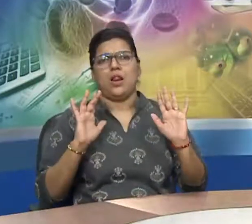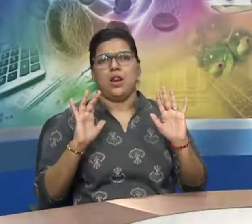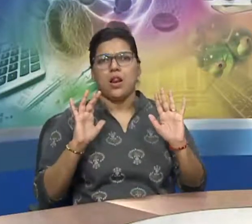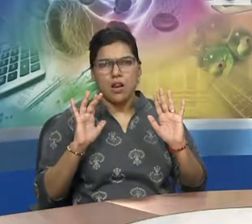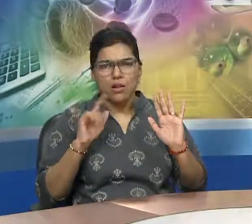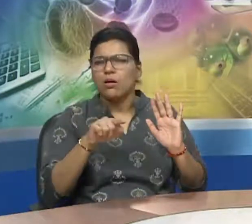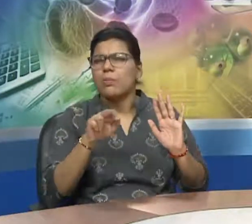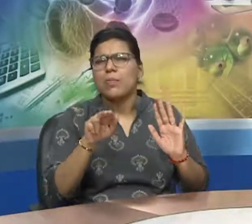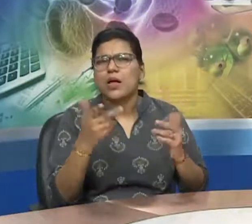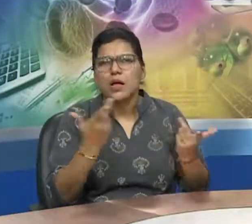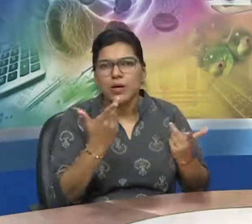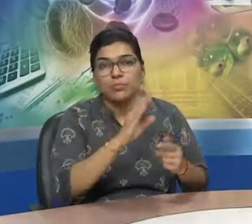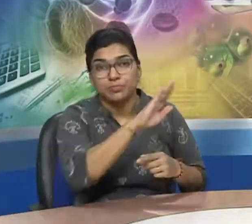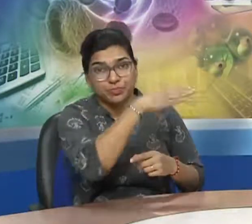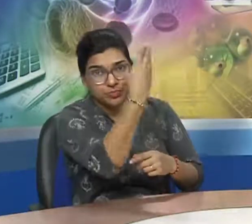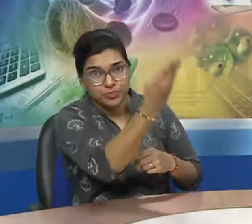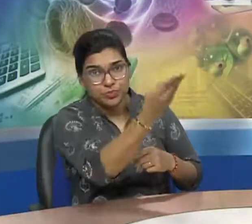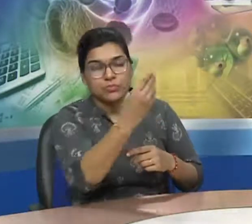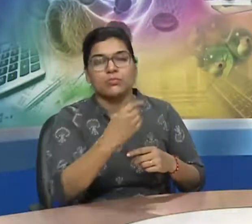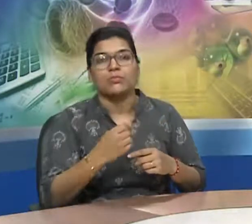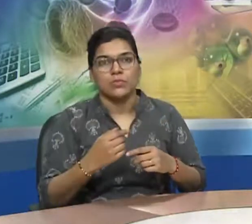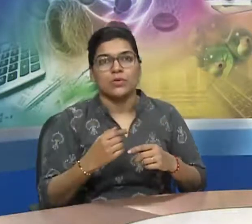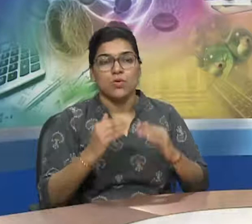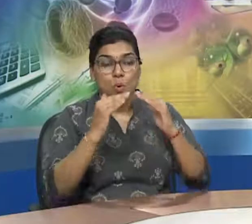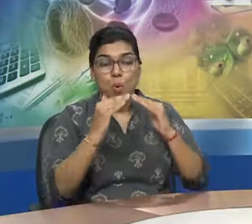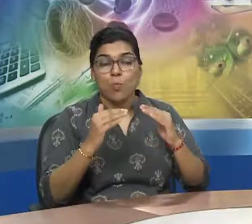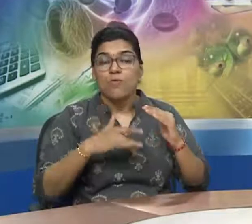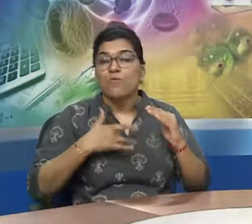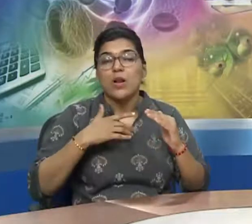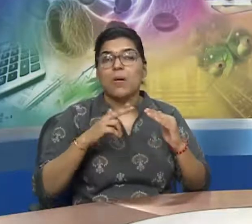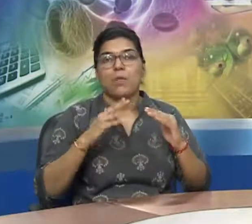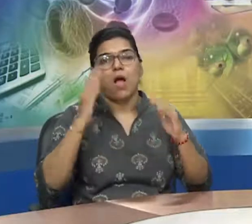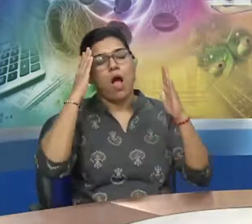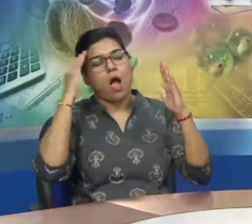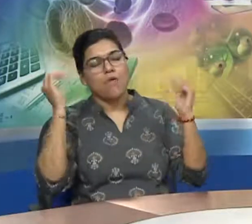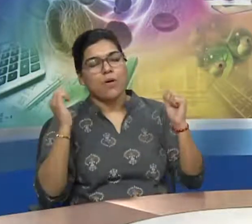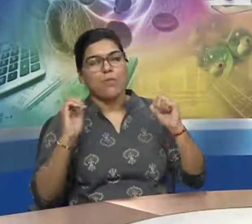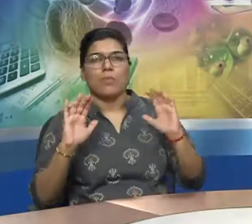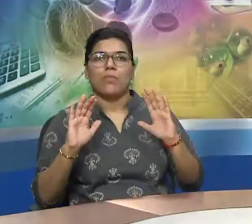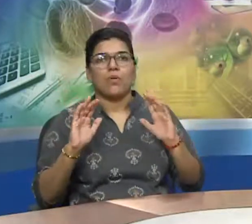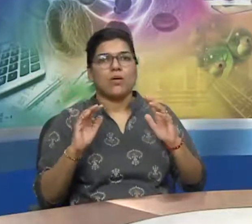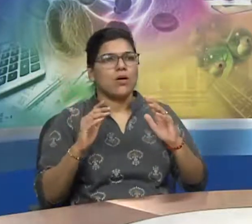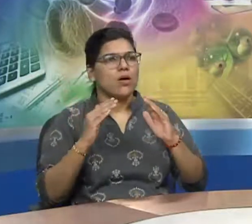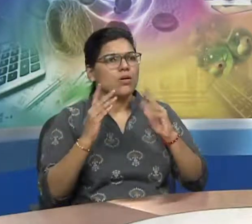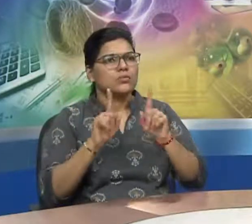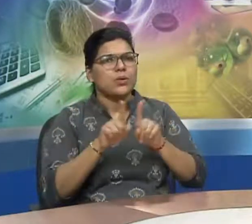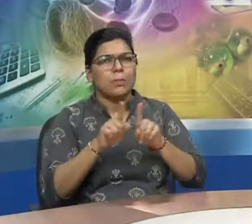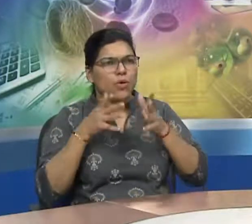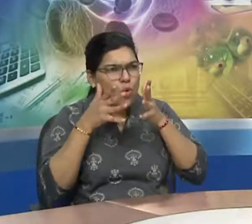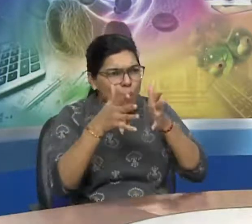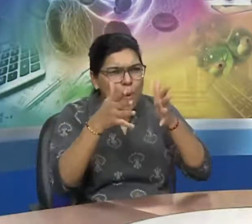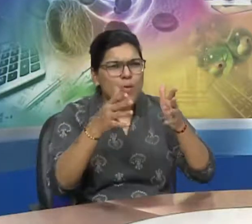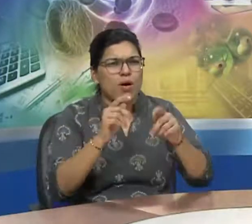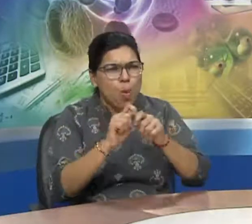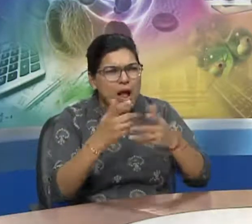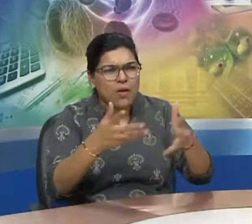is feel at home. The meaning is shown on the right side. It means to feel